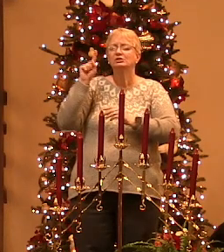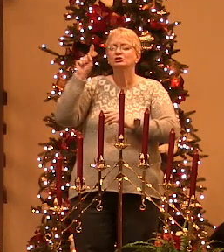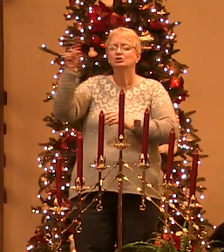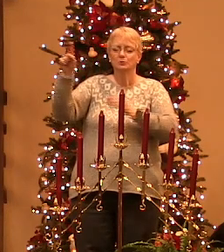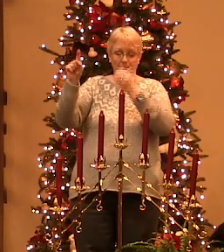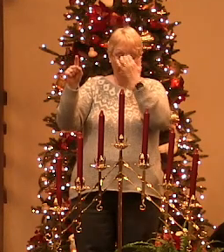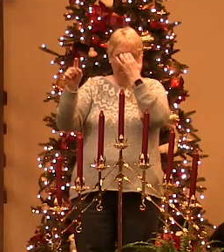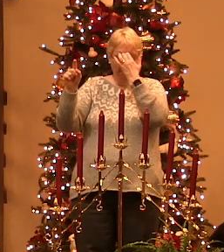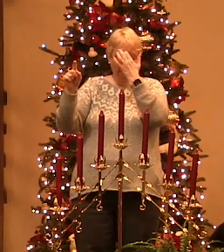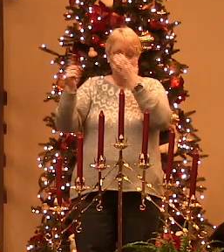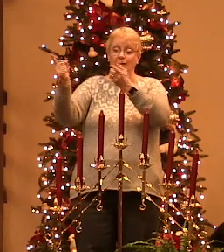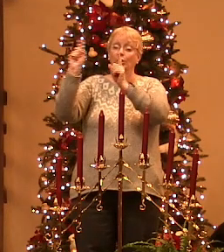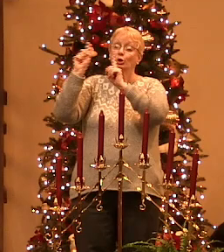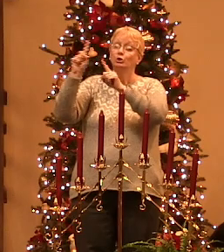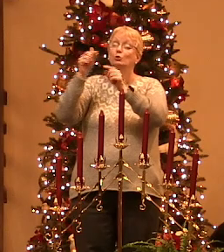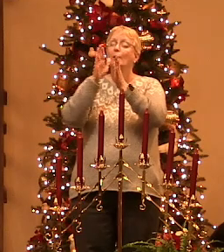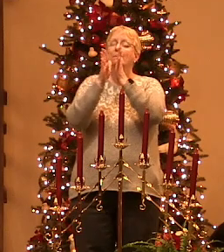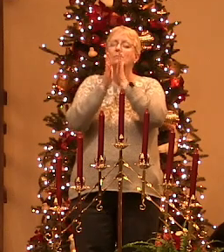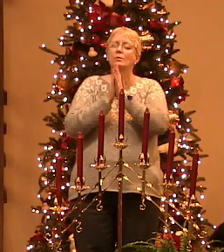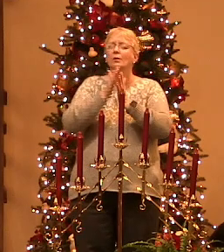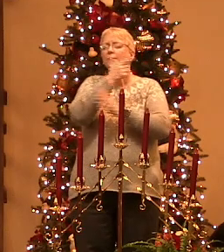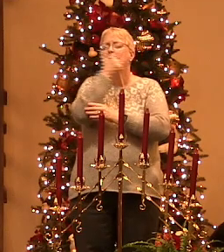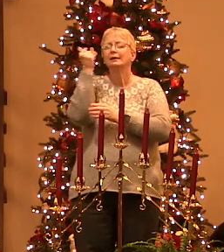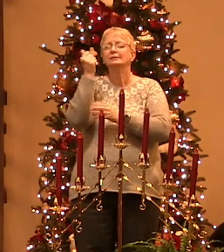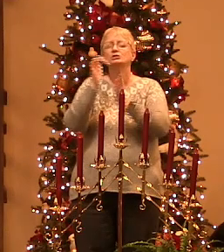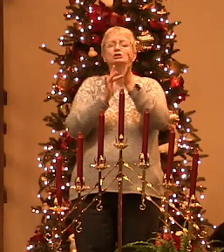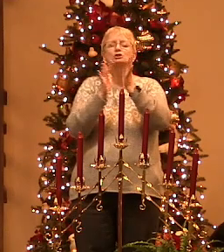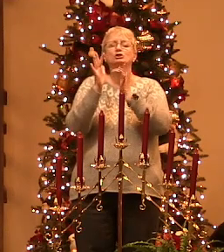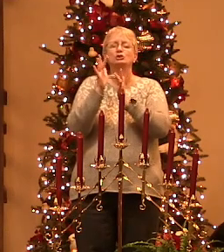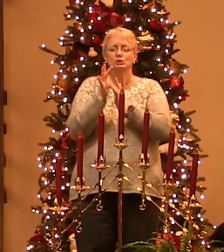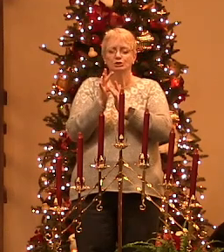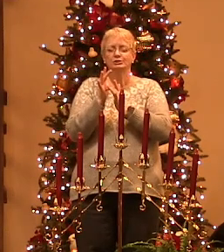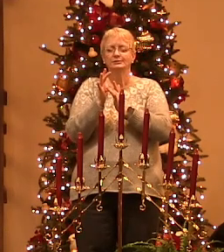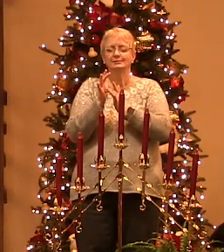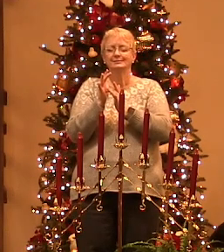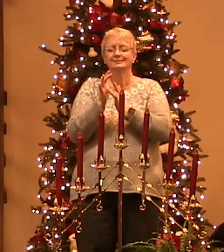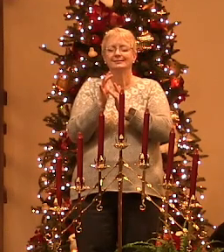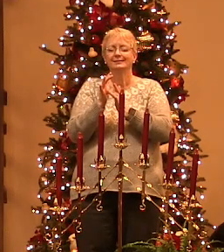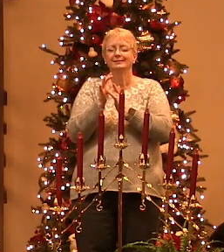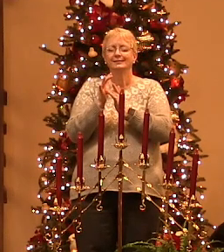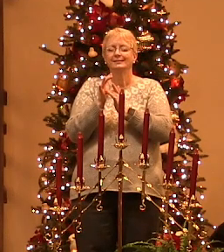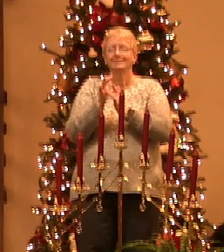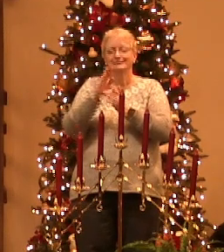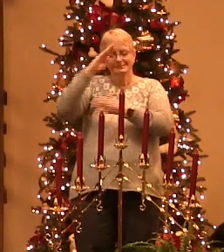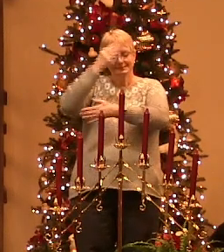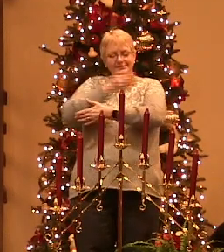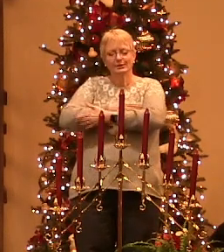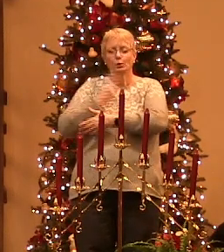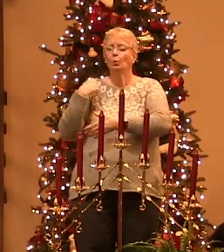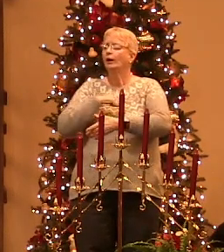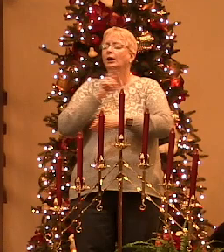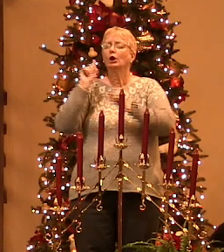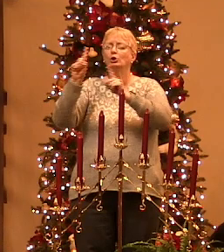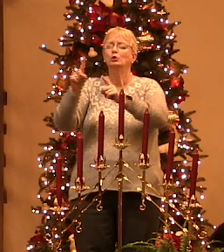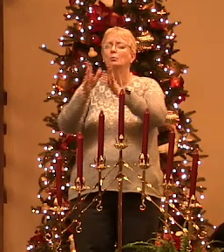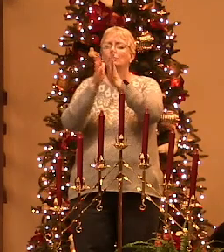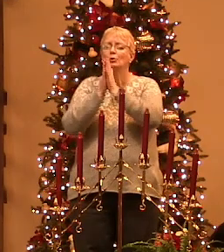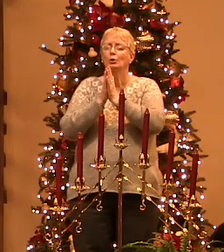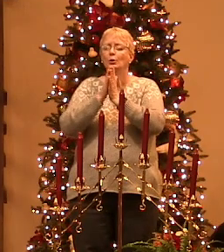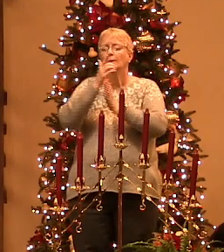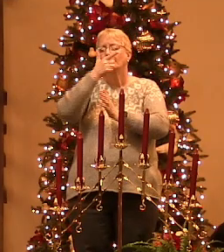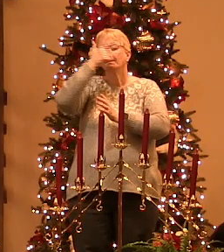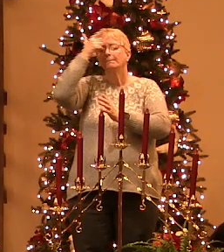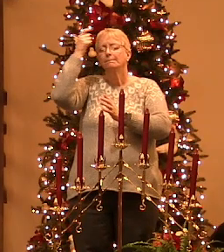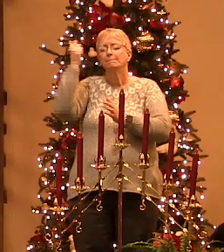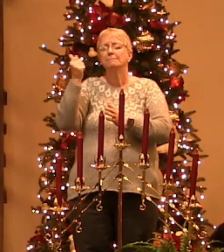come to you in prayer because of Jesus' advent, because of Jesus' coming. We can only come to you in prayer because Jesus, you were born